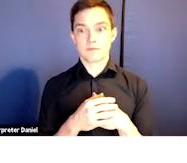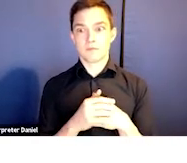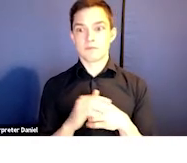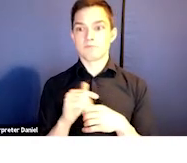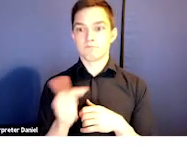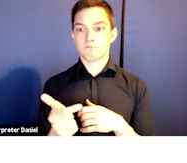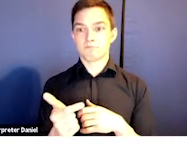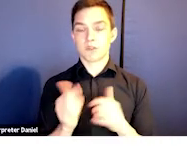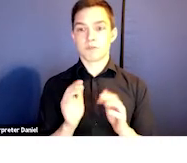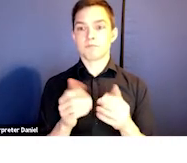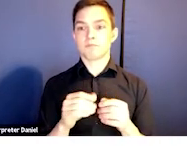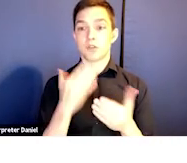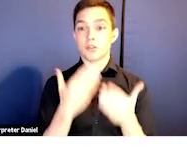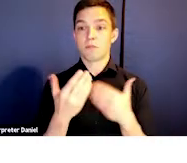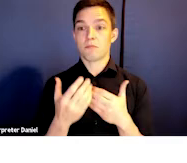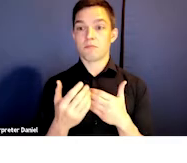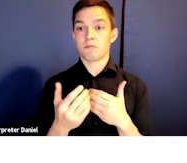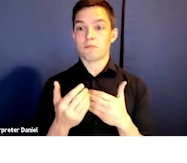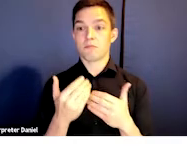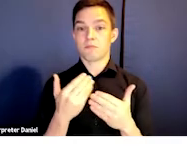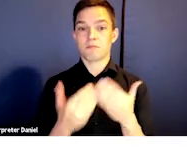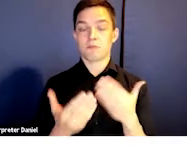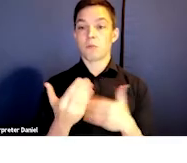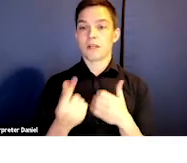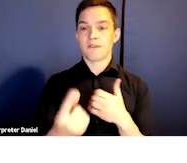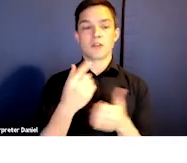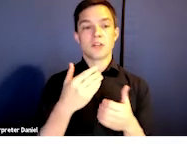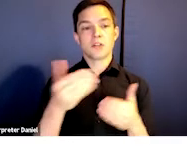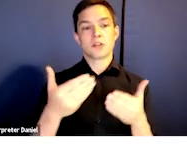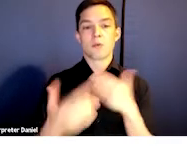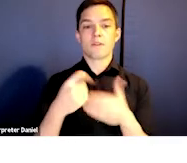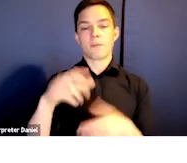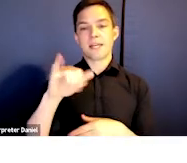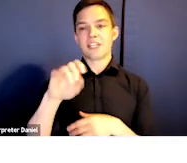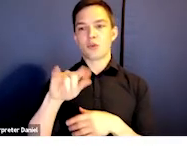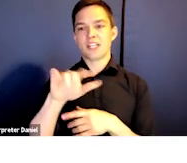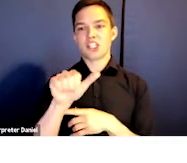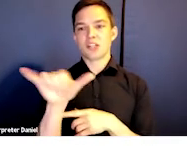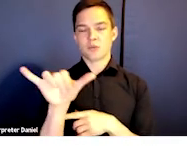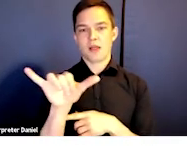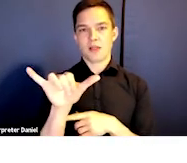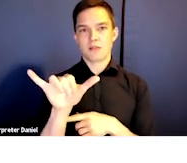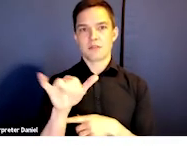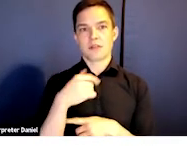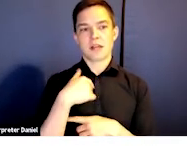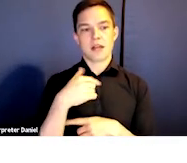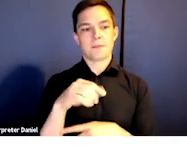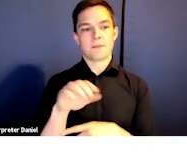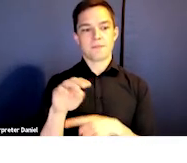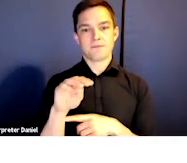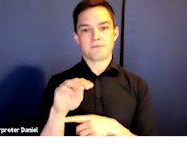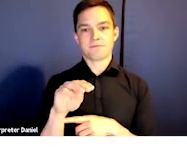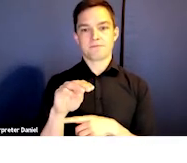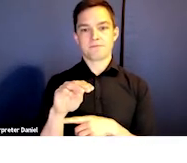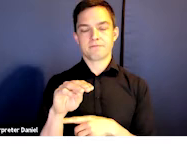Good morning, everybody, and good evening from Indonesia as well. So I'm Maulani Rotinsulu, the chair